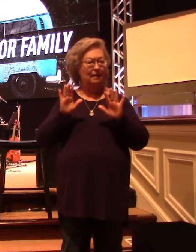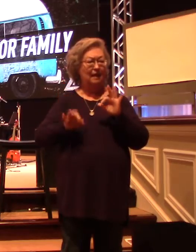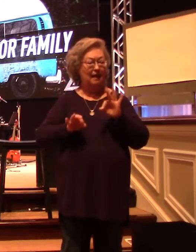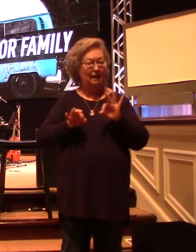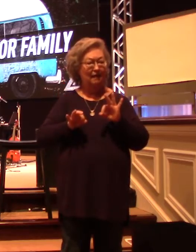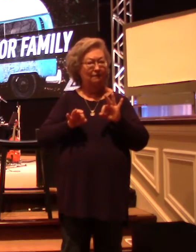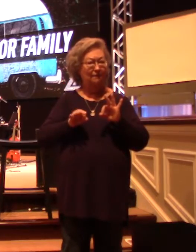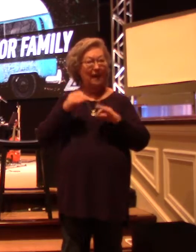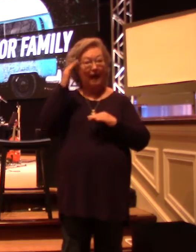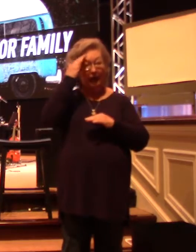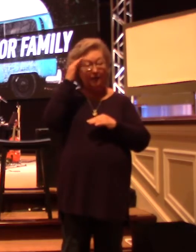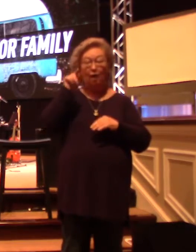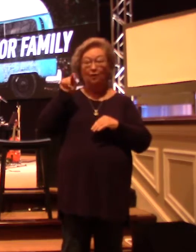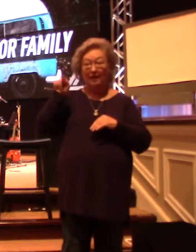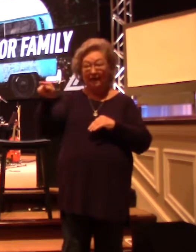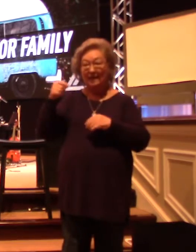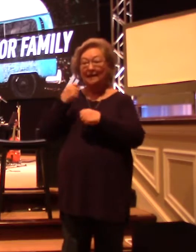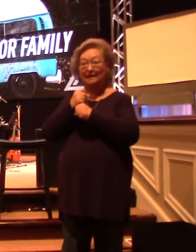the right choice.